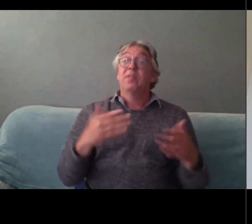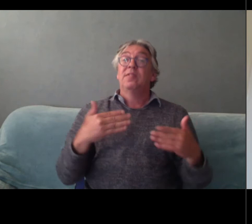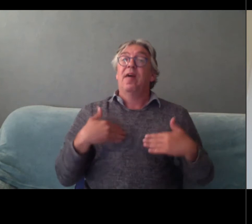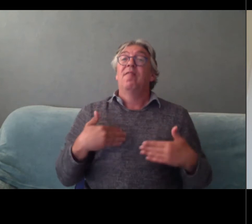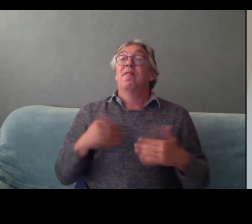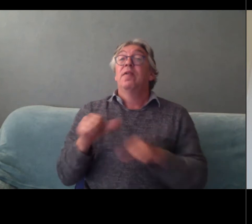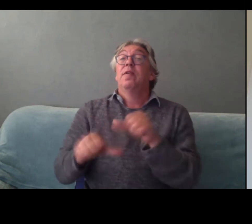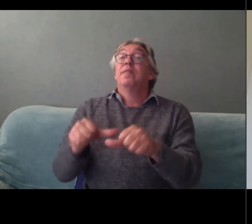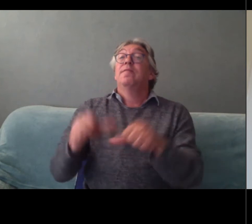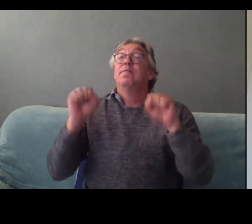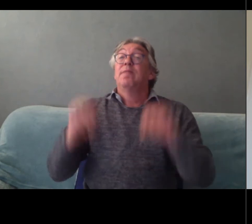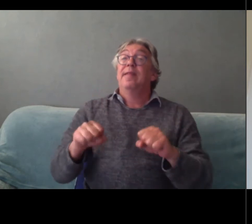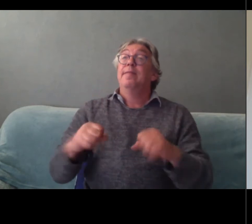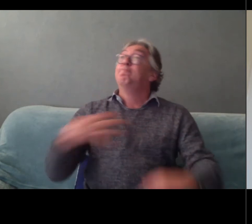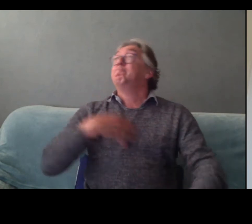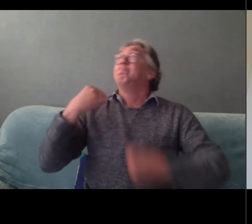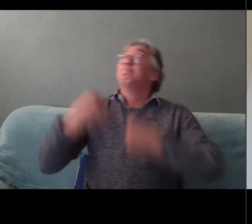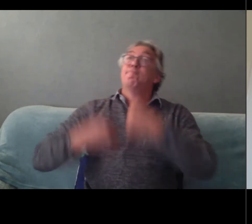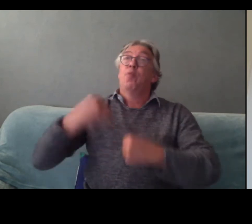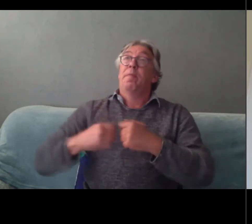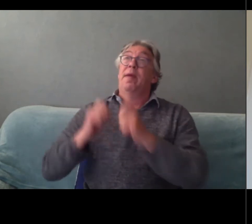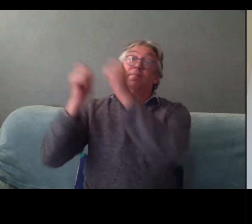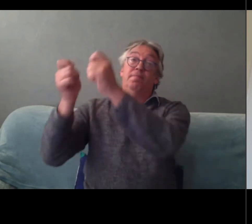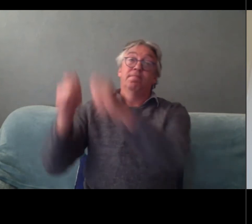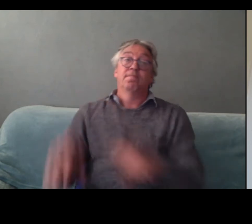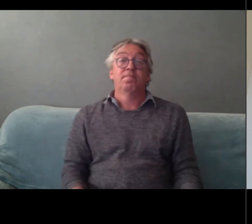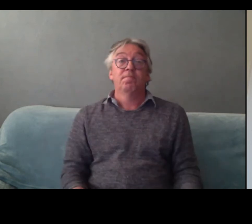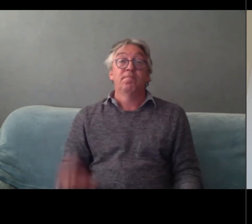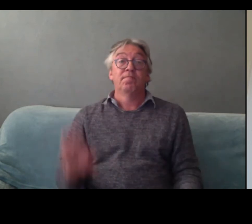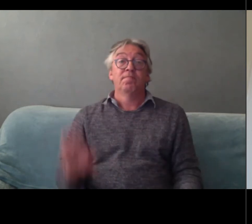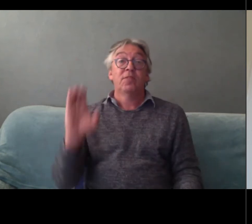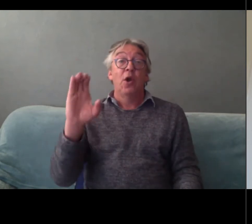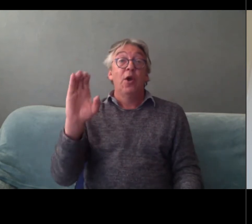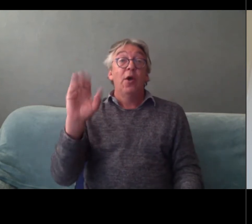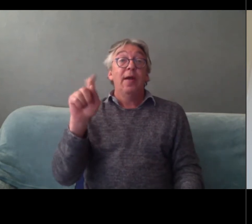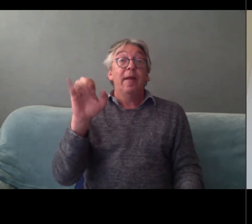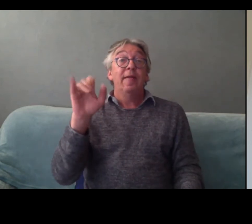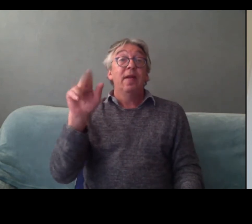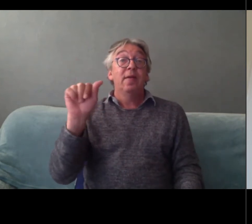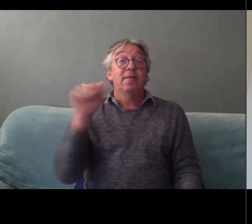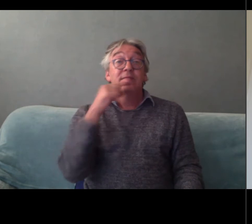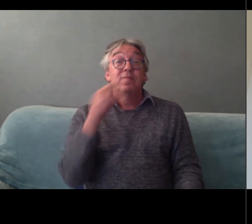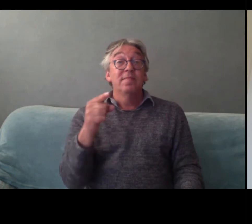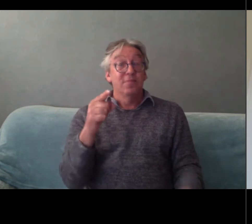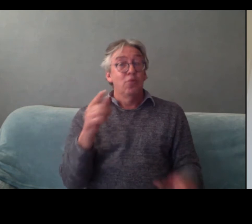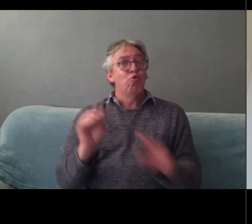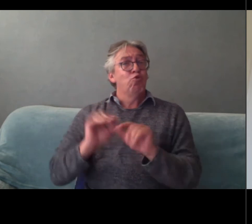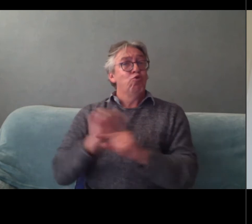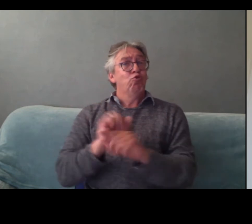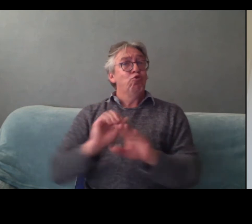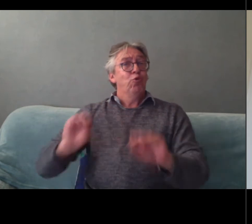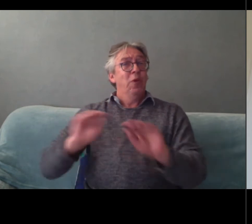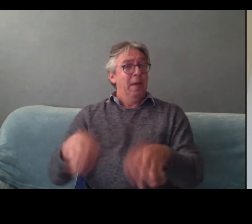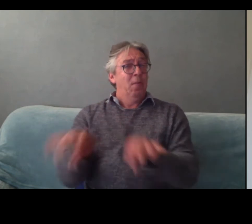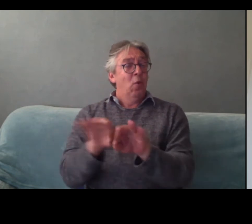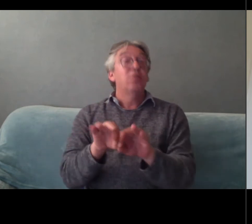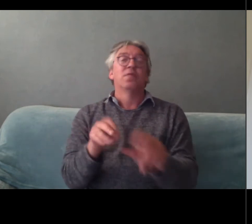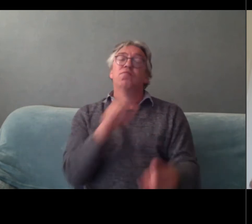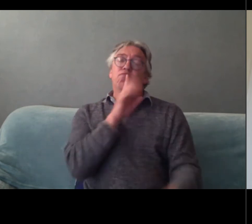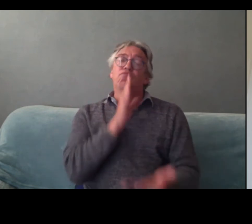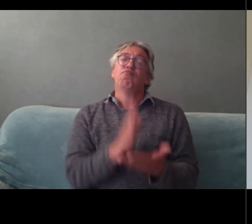which we would also endorse, but particularly training professionals and staff who are involved in assessment in